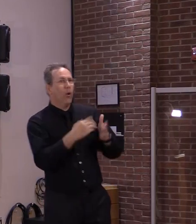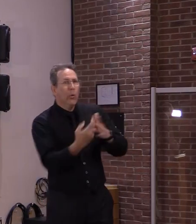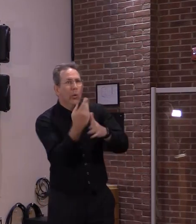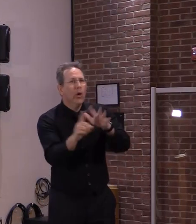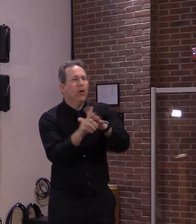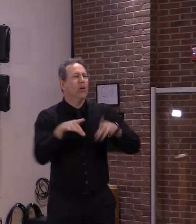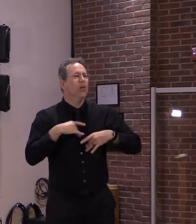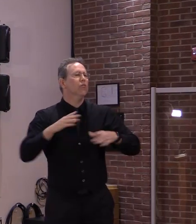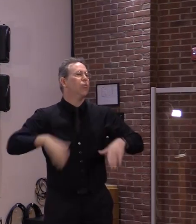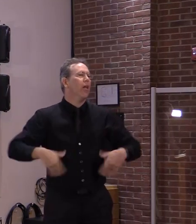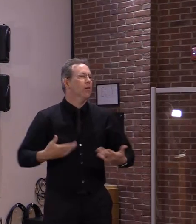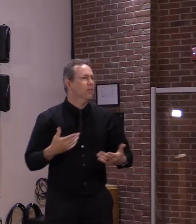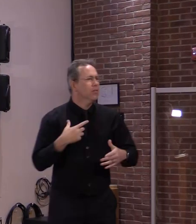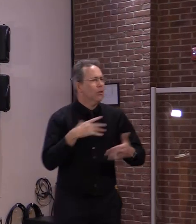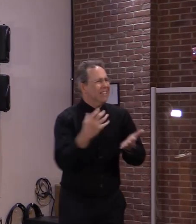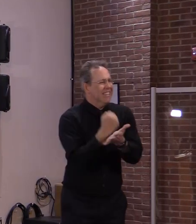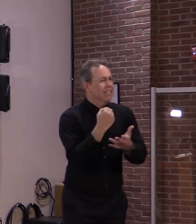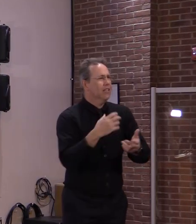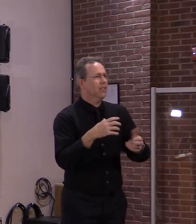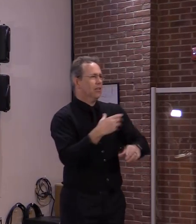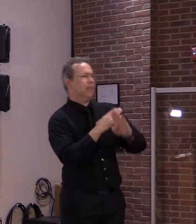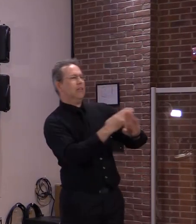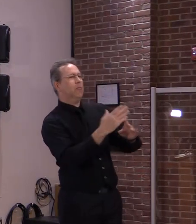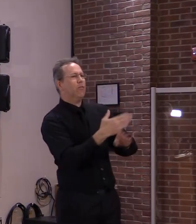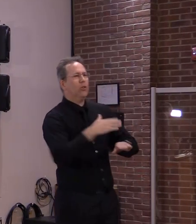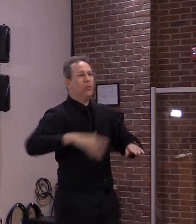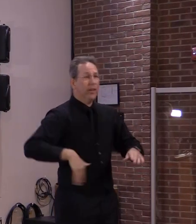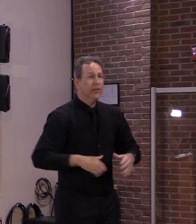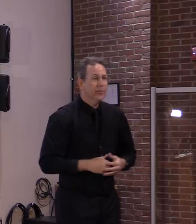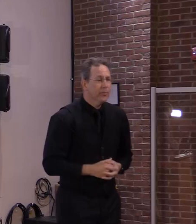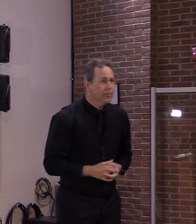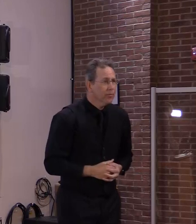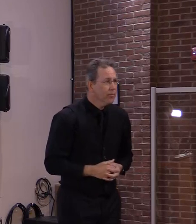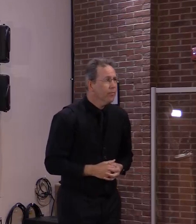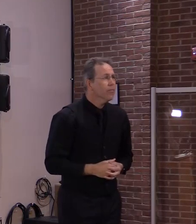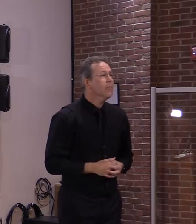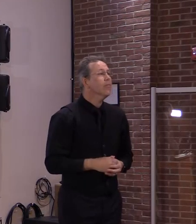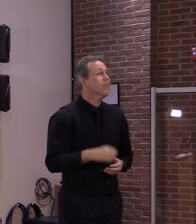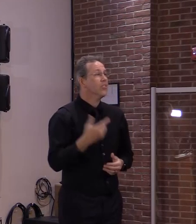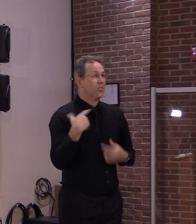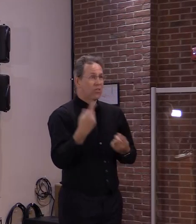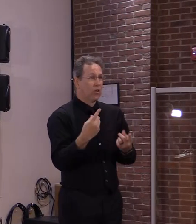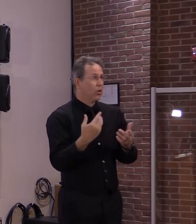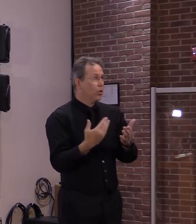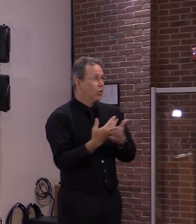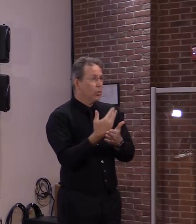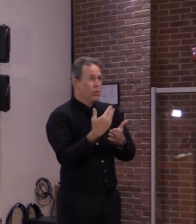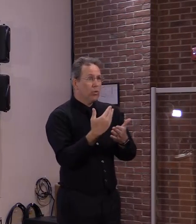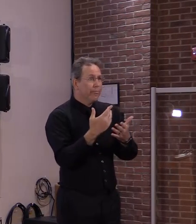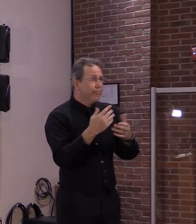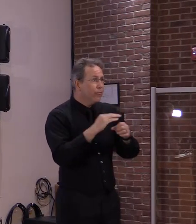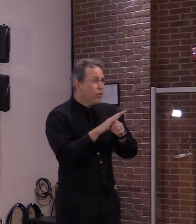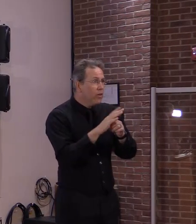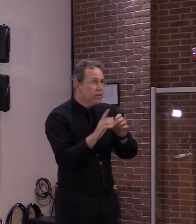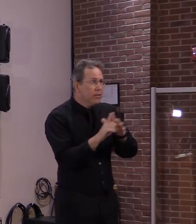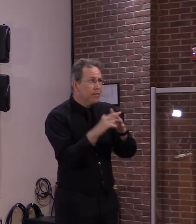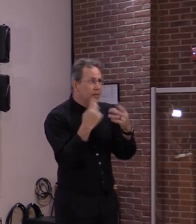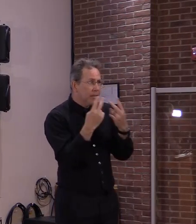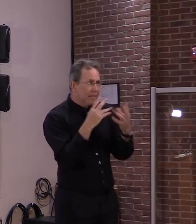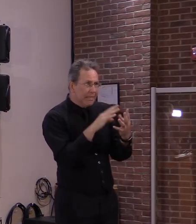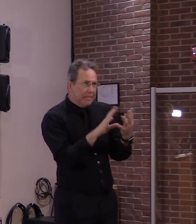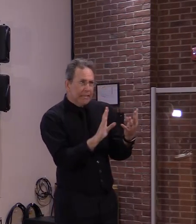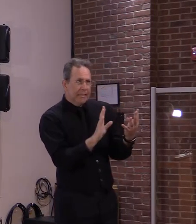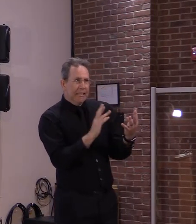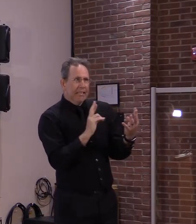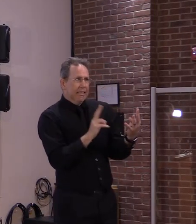There's not a lot of new things that have been done other than telling people to buckle down and do everything they've been doing.